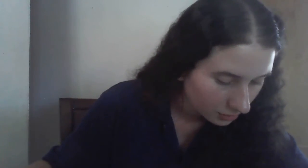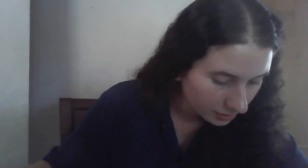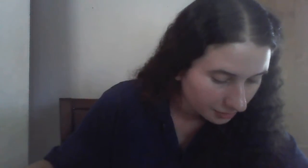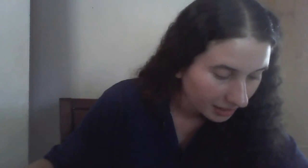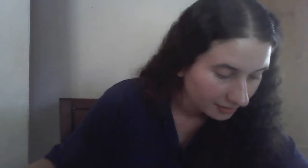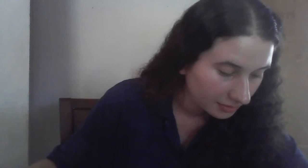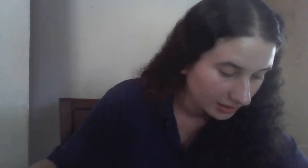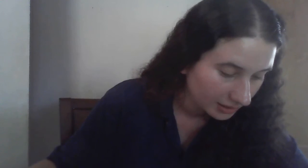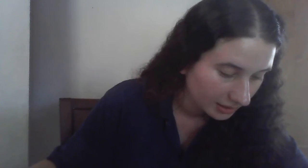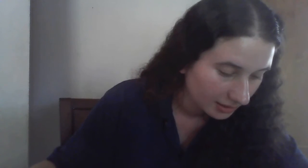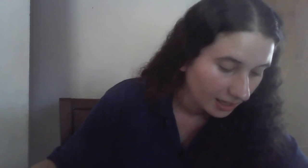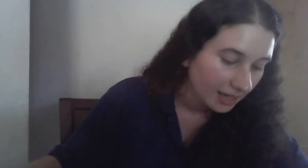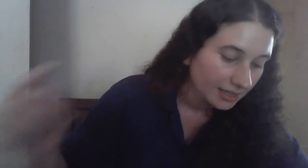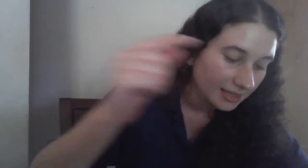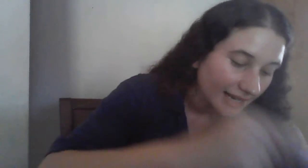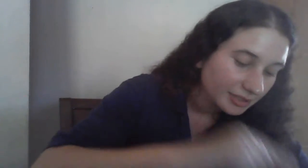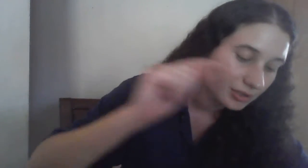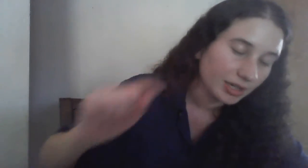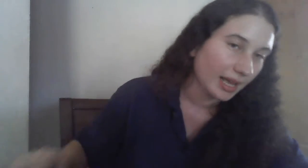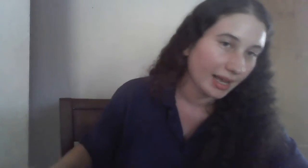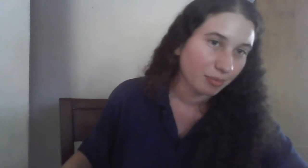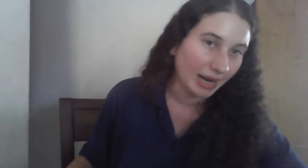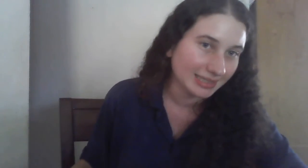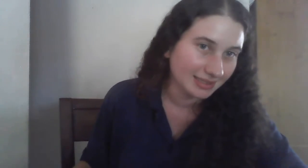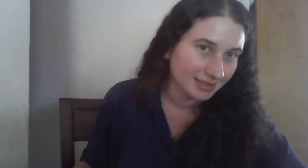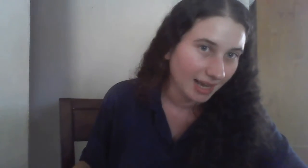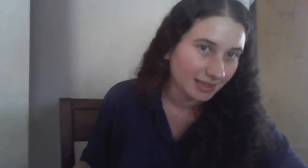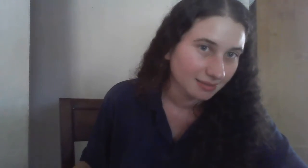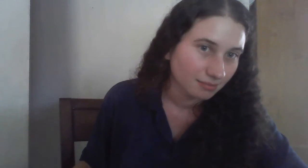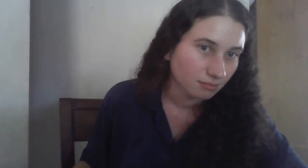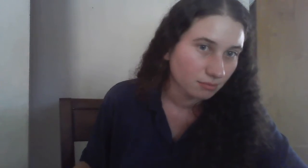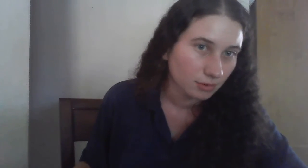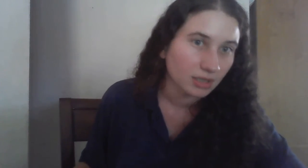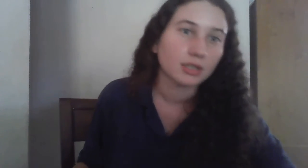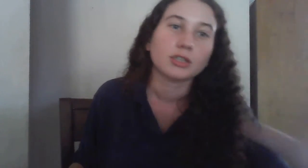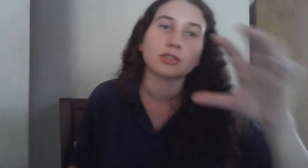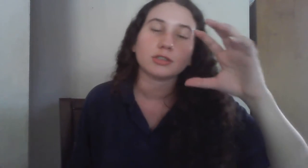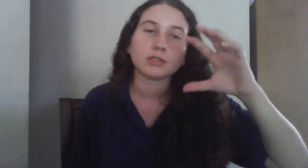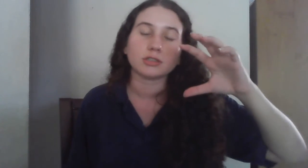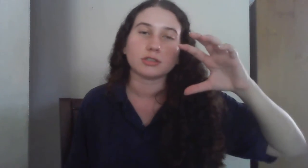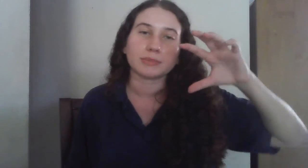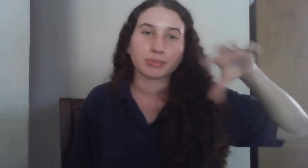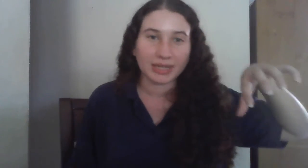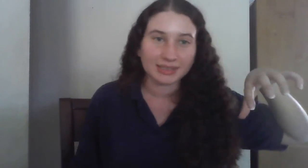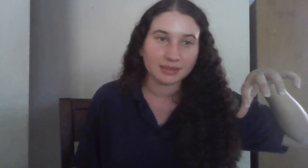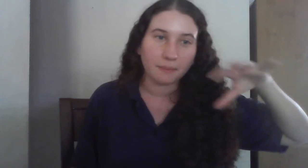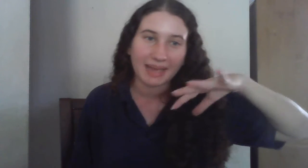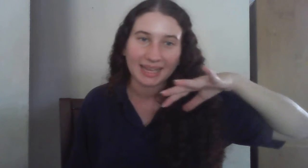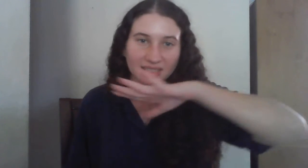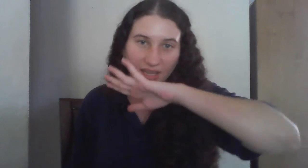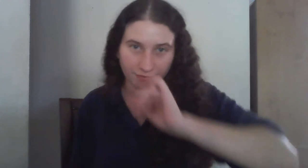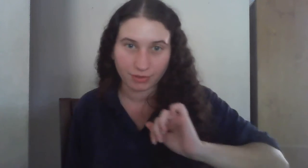So here we have some sentences. Yesterday I practiced sign. Right? So you could do it present, past, and